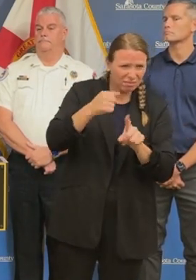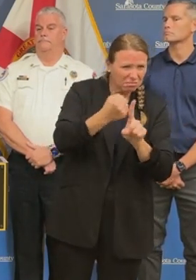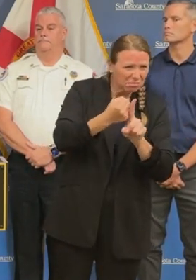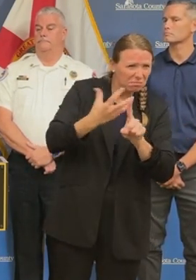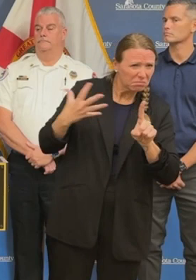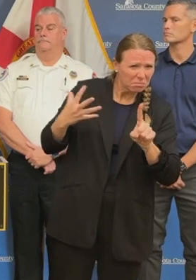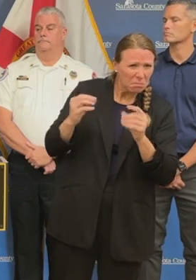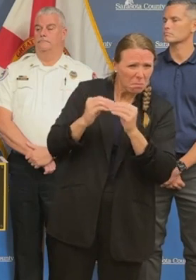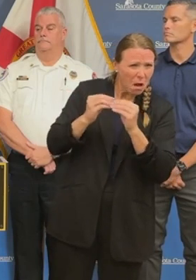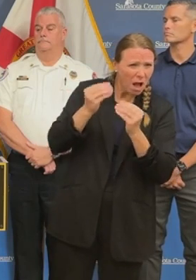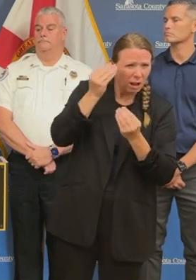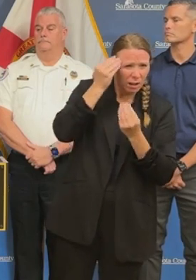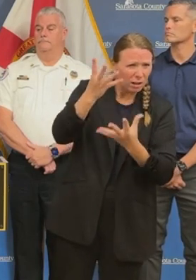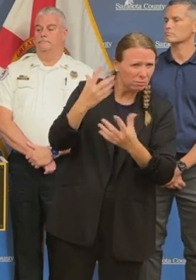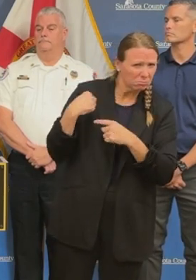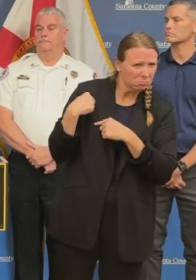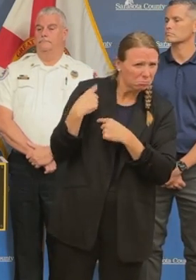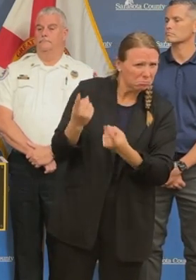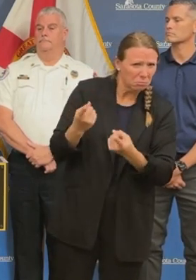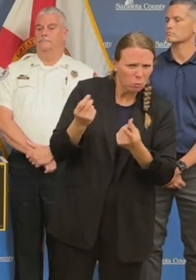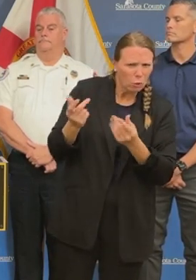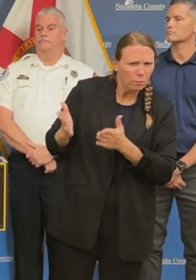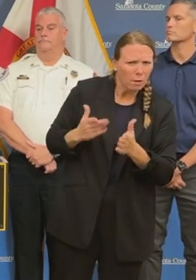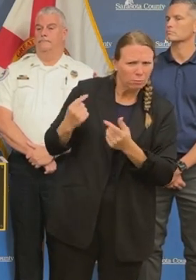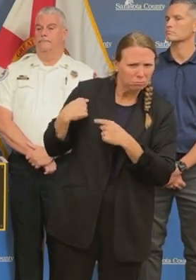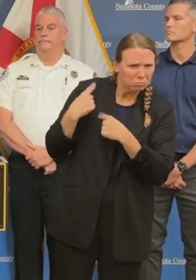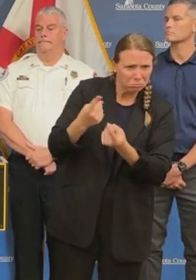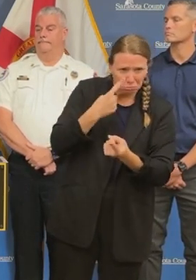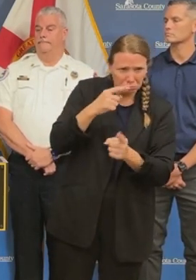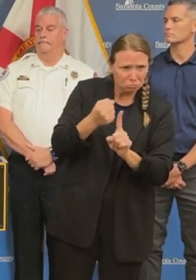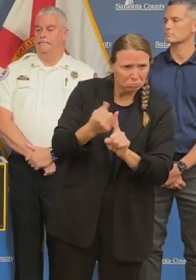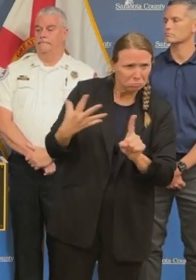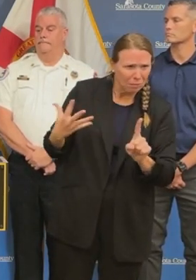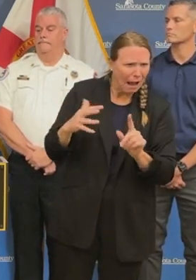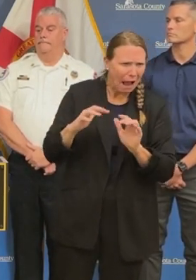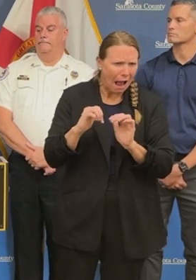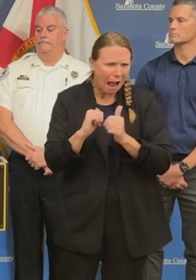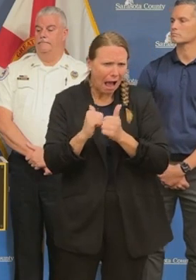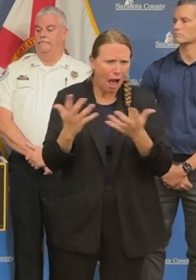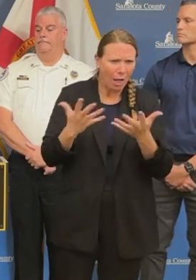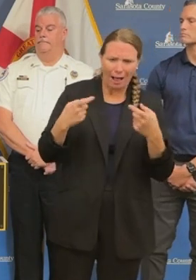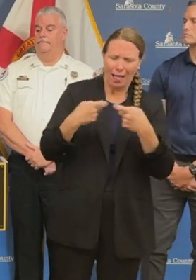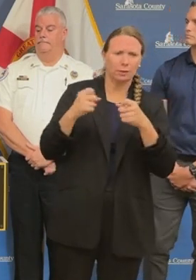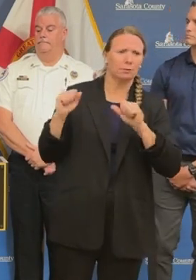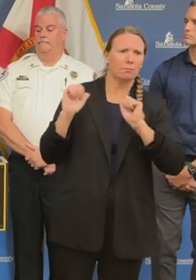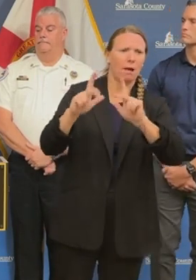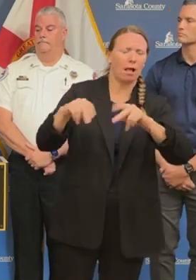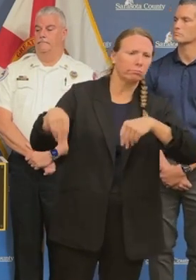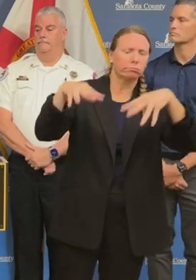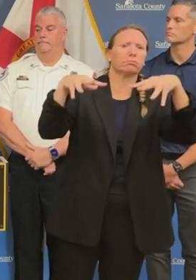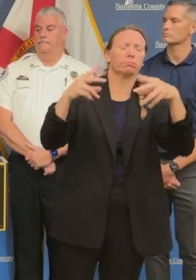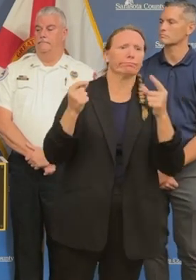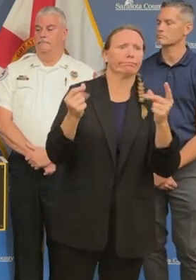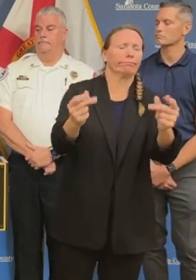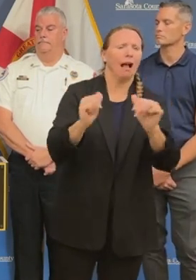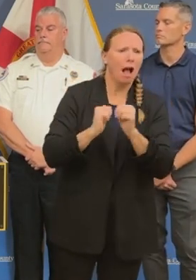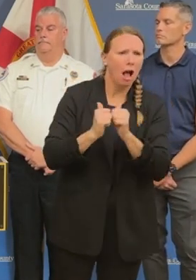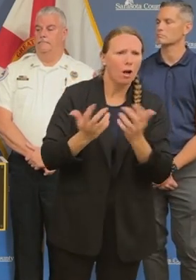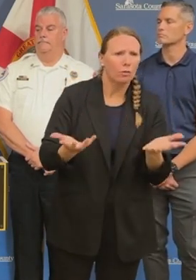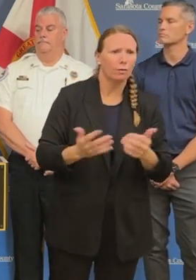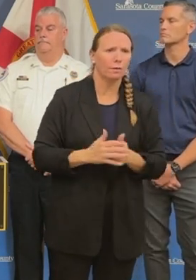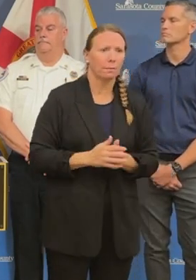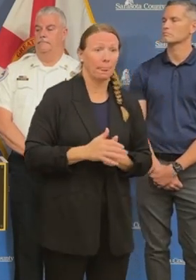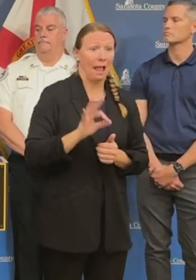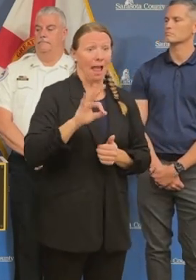you've been doing so far to facilitate getting the lights back on? Yeah. So FPL is a great partner of